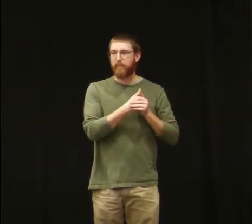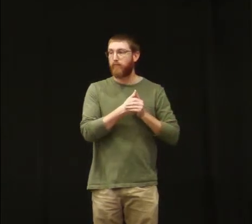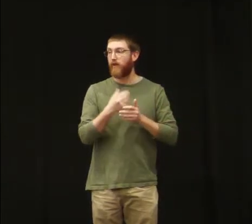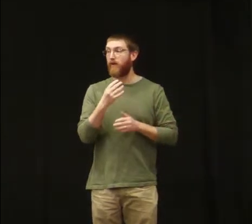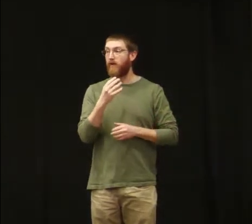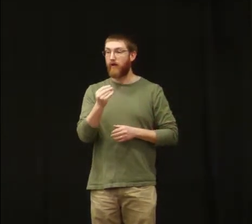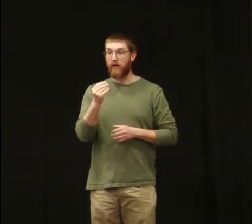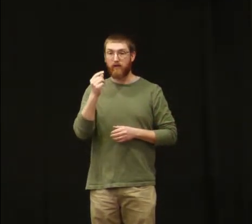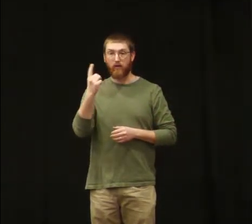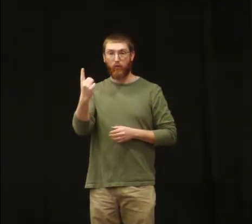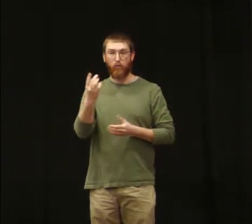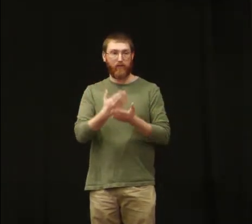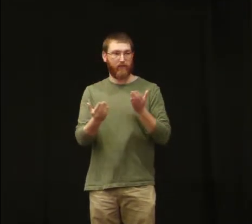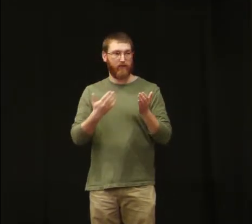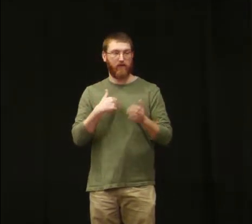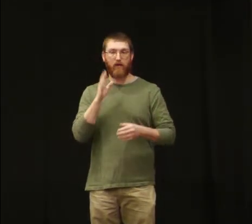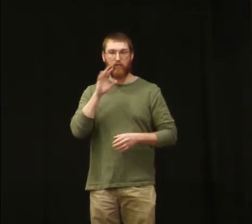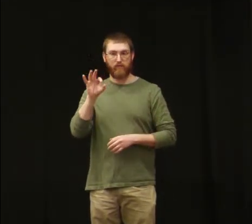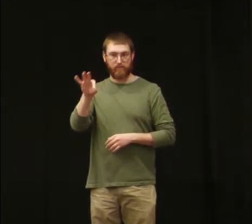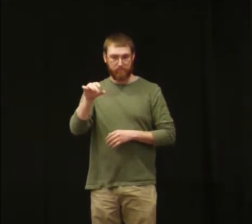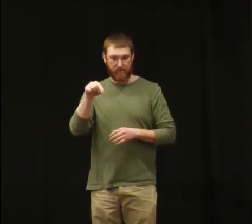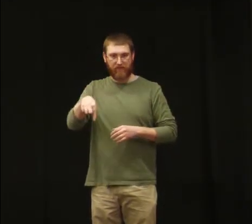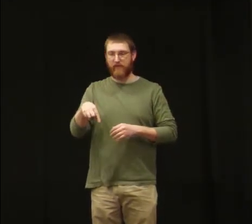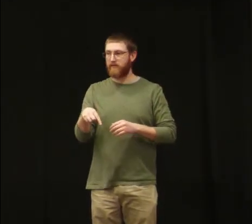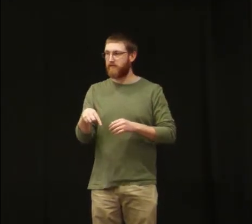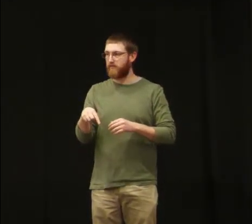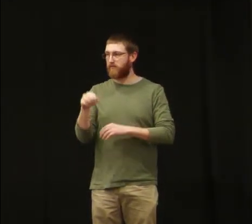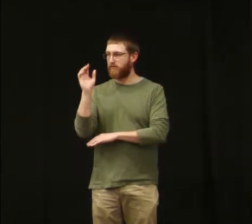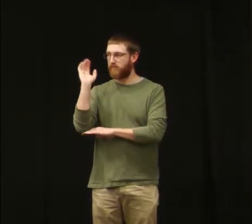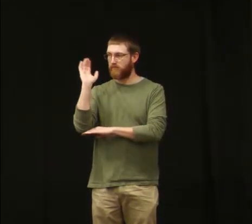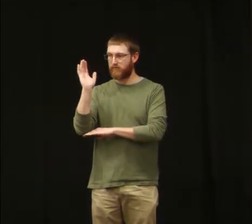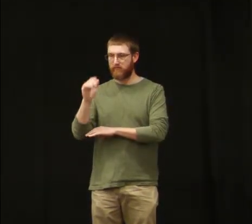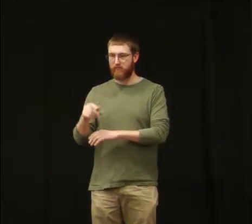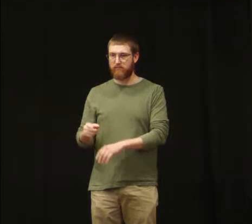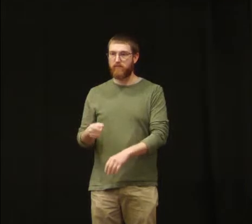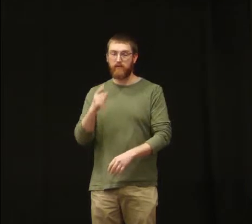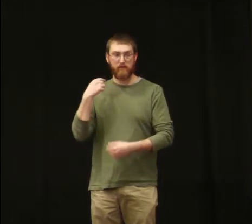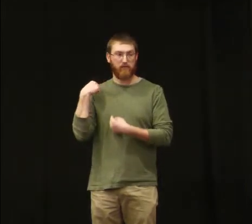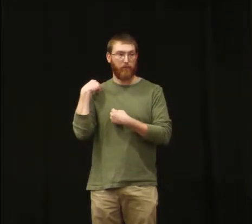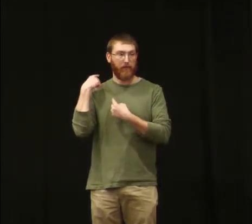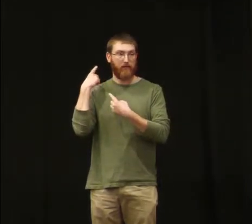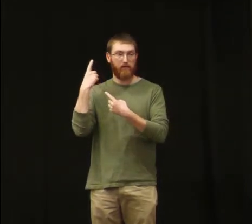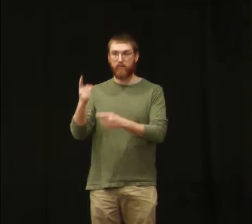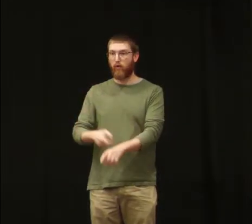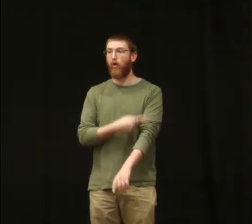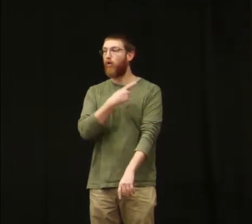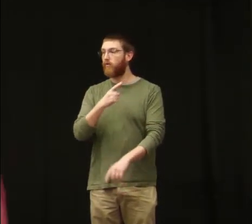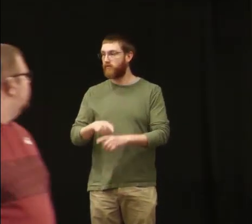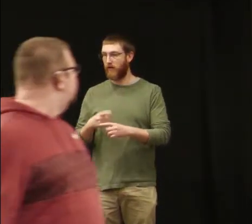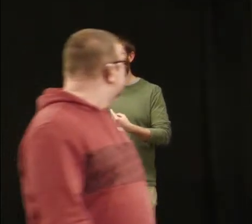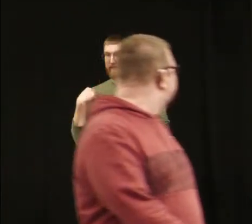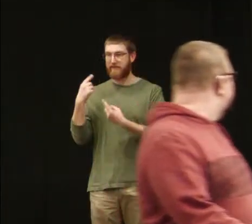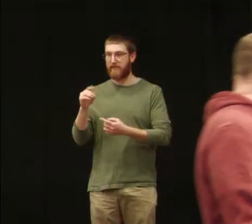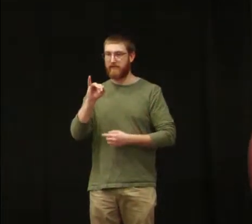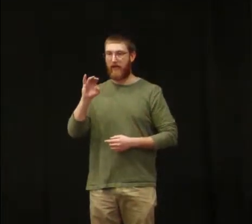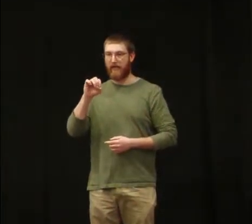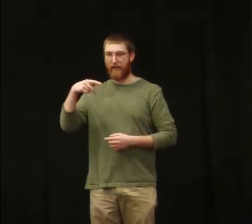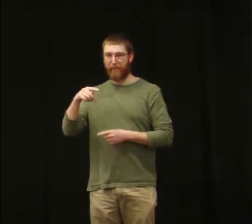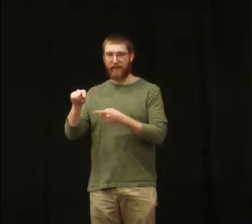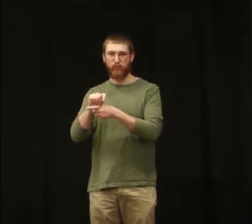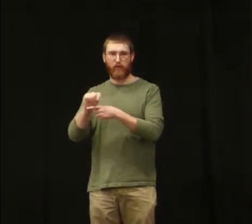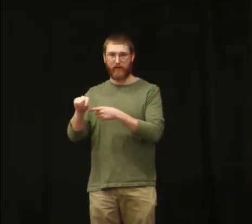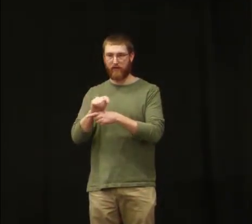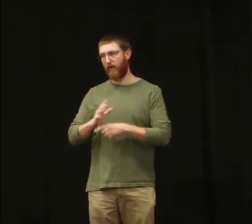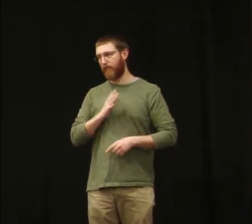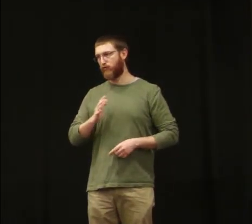And the one thing I will say about this is it has been a long time since you all had an IEP training. So,